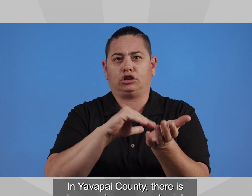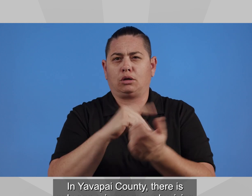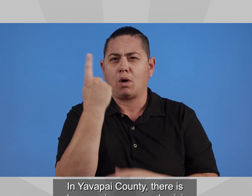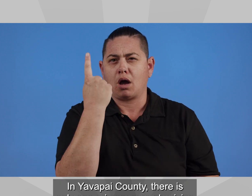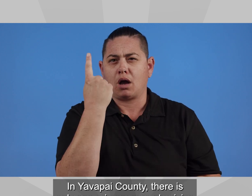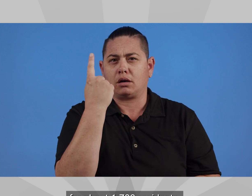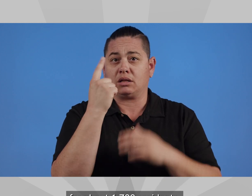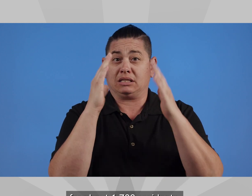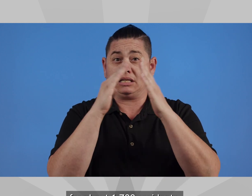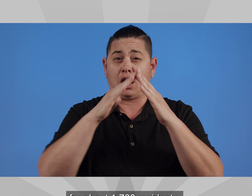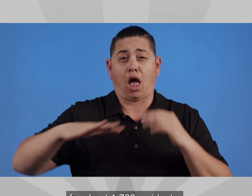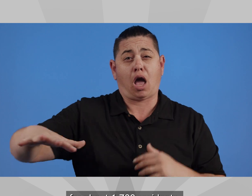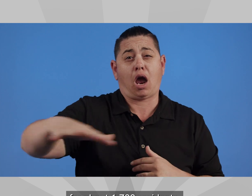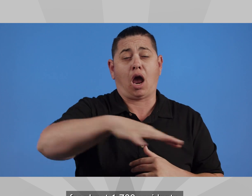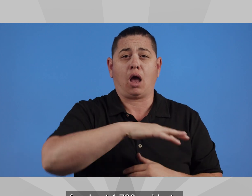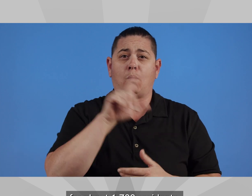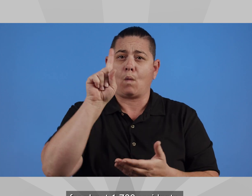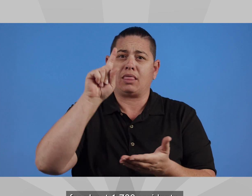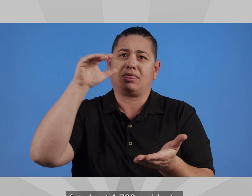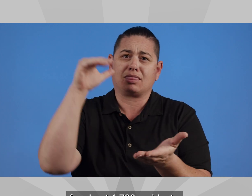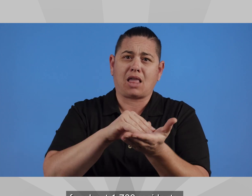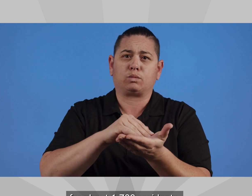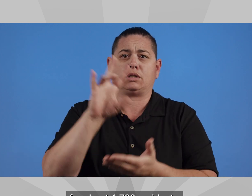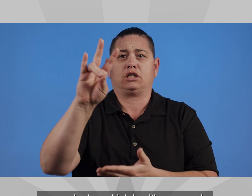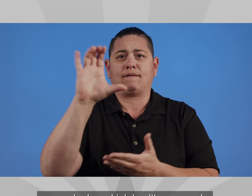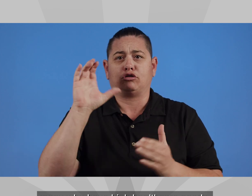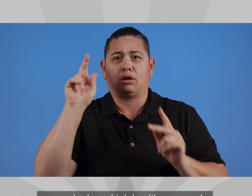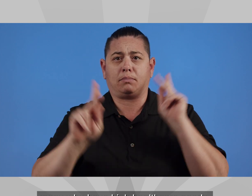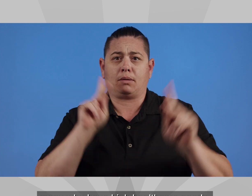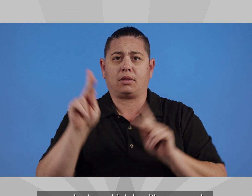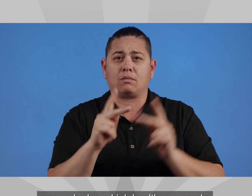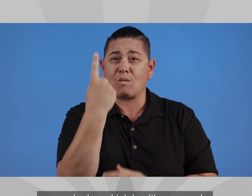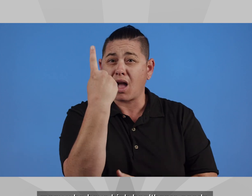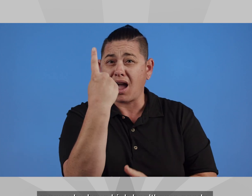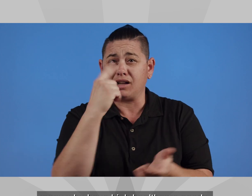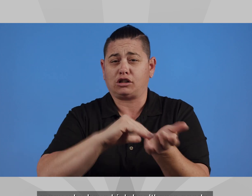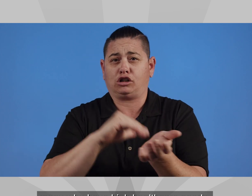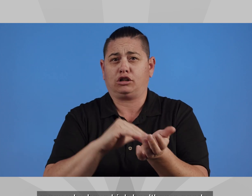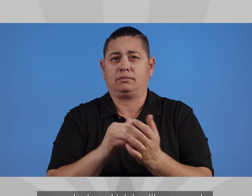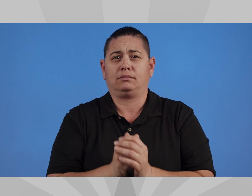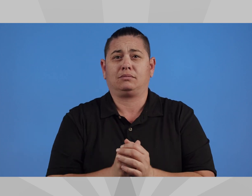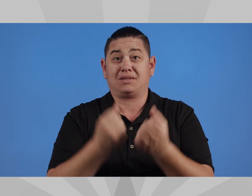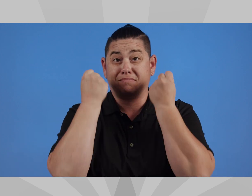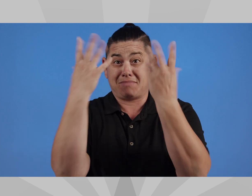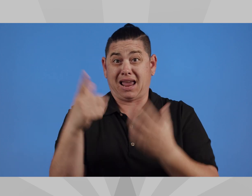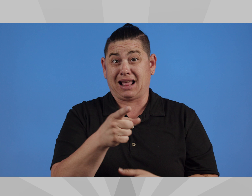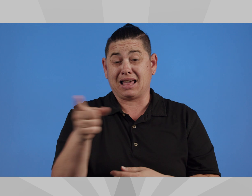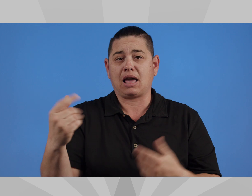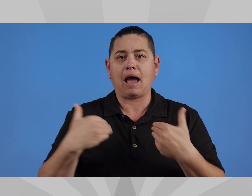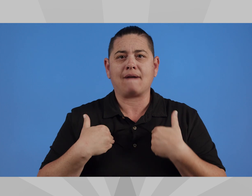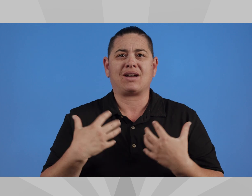care physician for about 1,700 residents, many who have high health care needs.